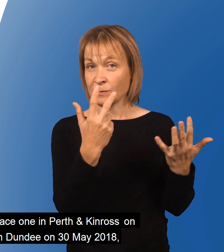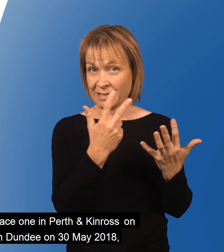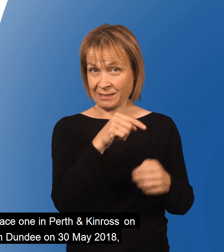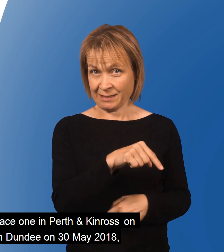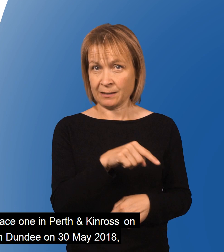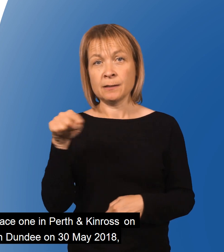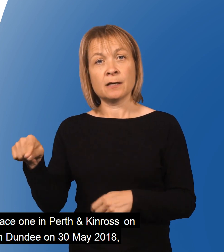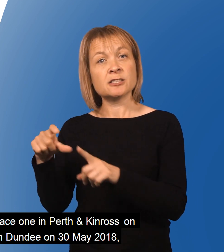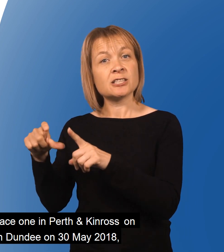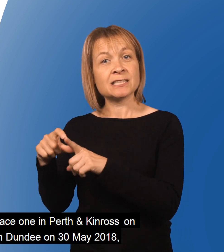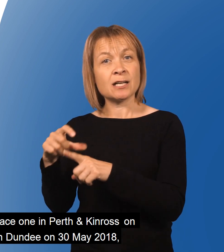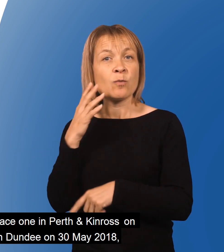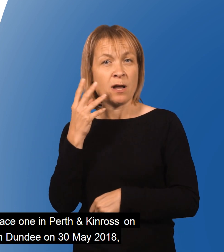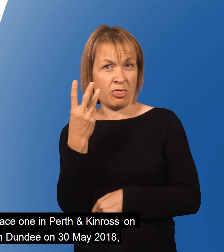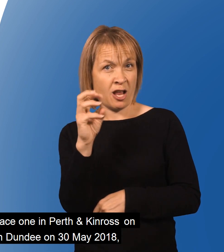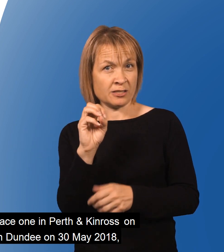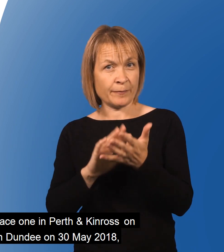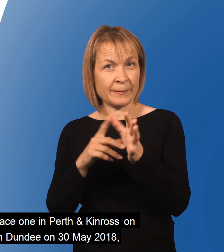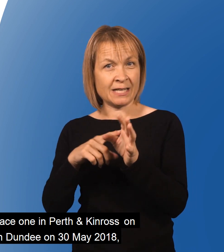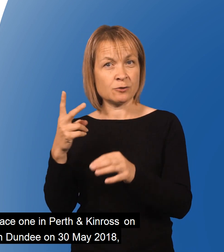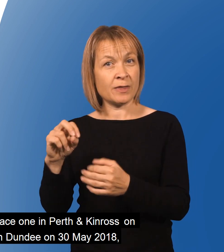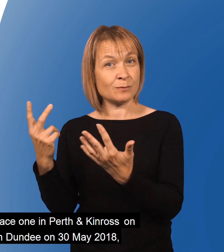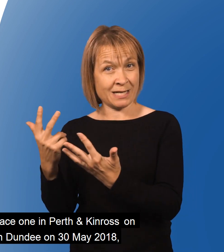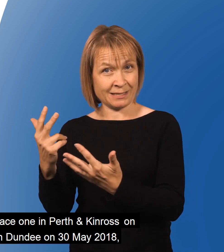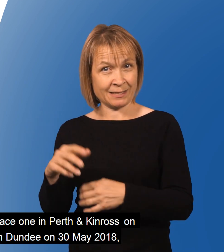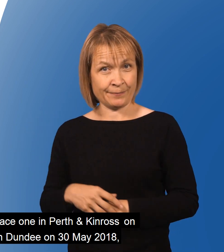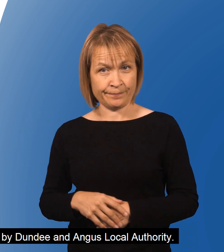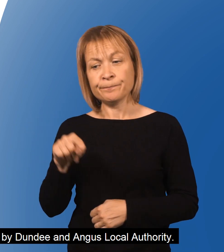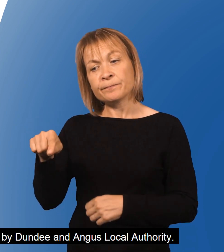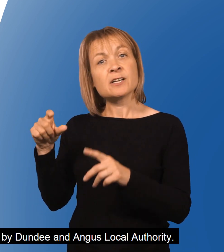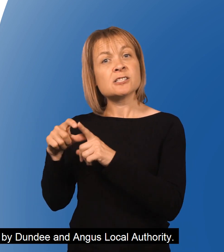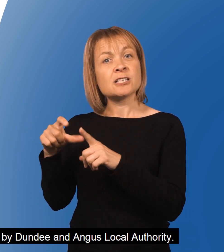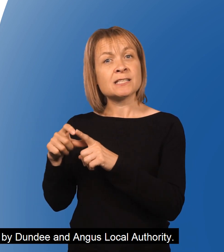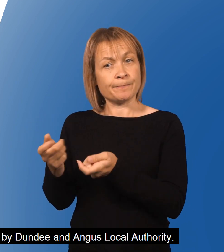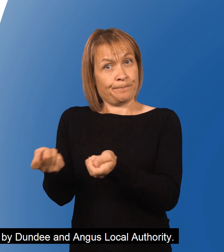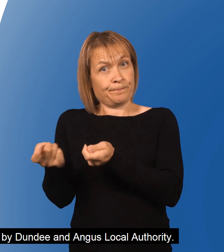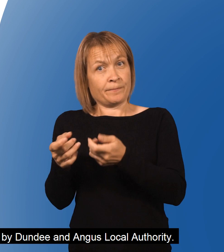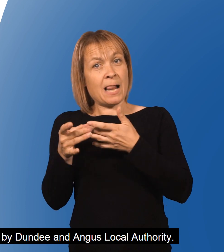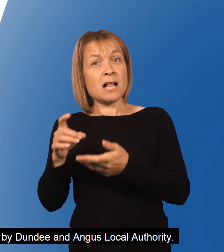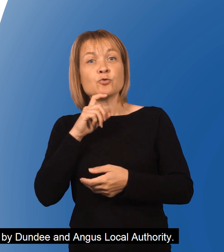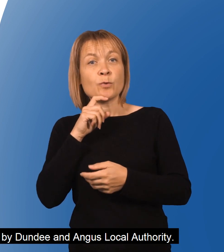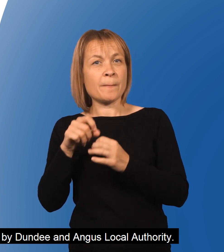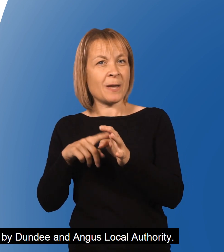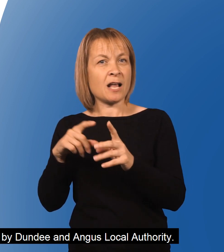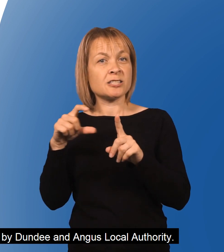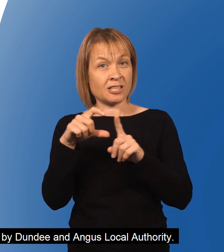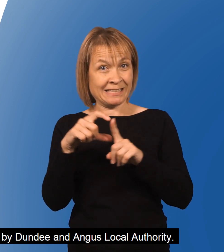the 30th of May 2018. The Dundee event was jointly led by Dundee and Angus Local